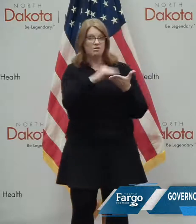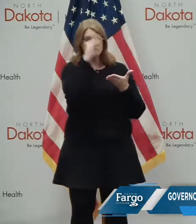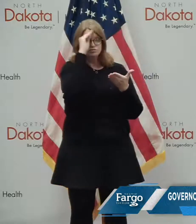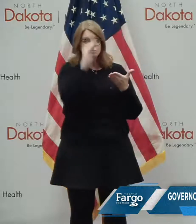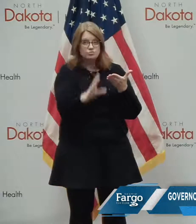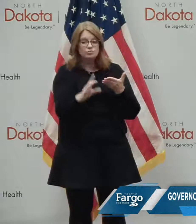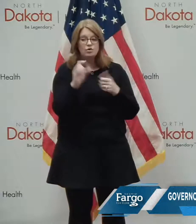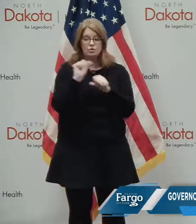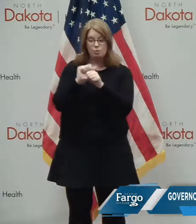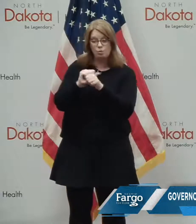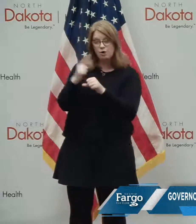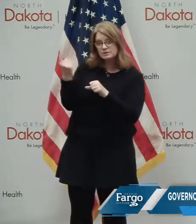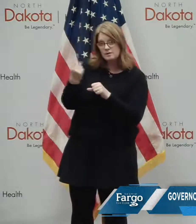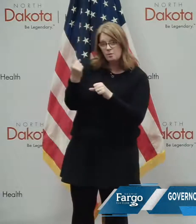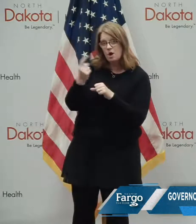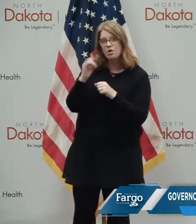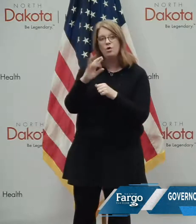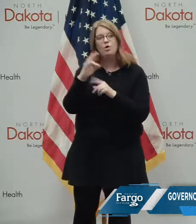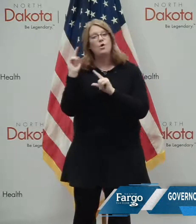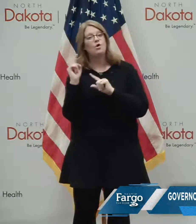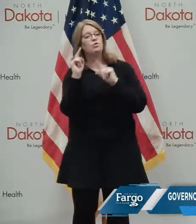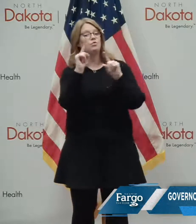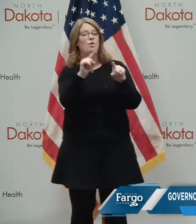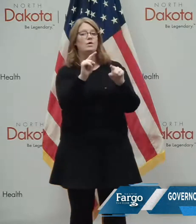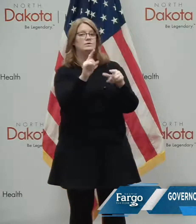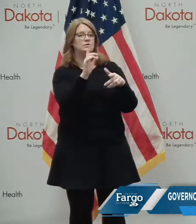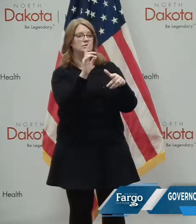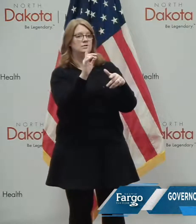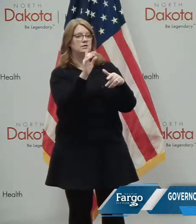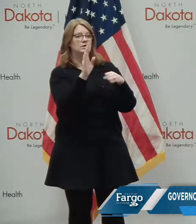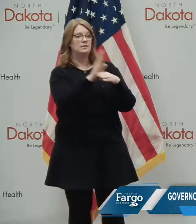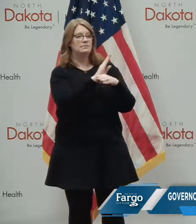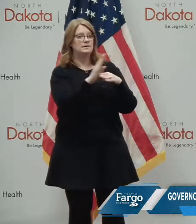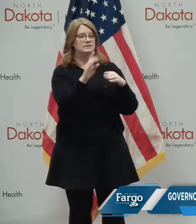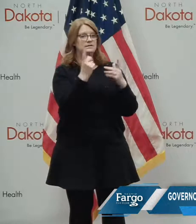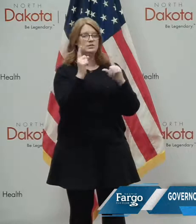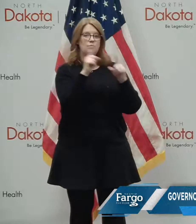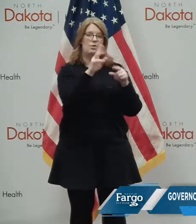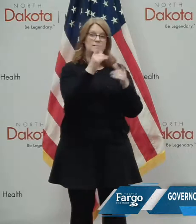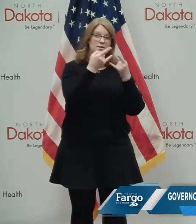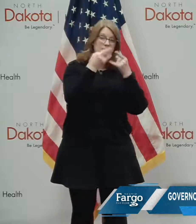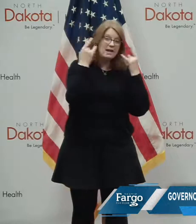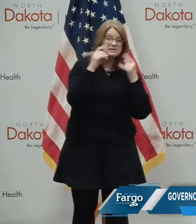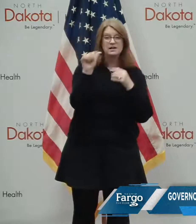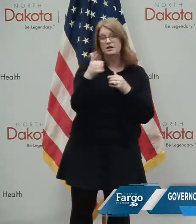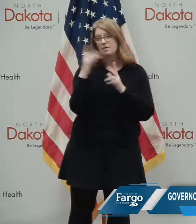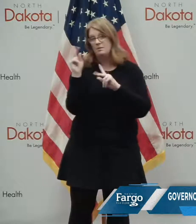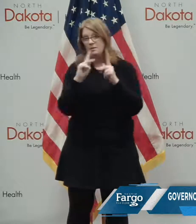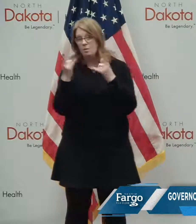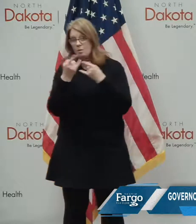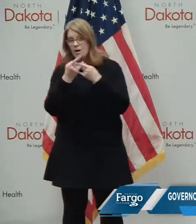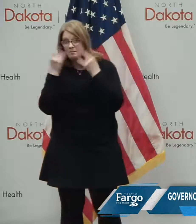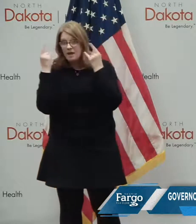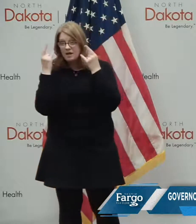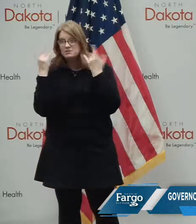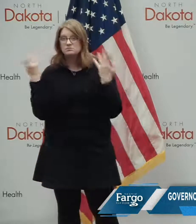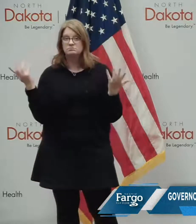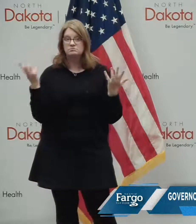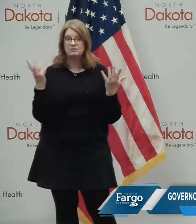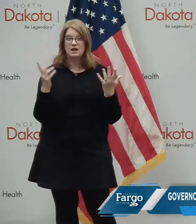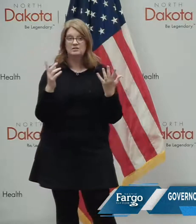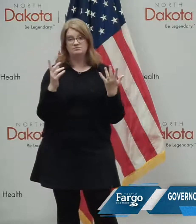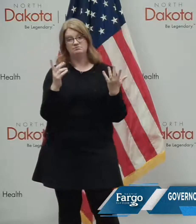employee or you're going to a place of business and you're wearing a mask, and if you have other people that are wearing masks and a positive turns